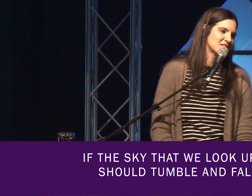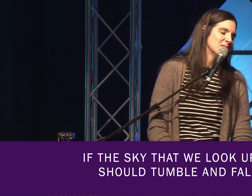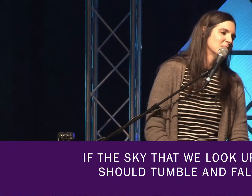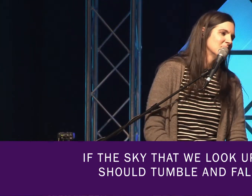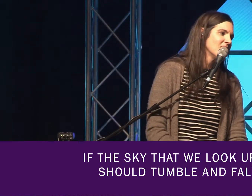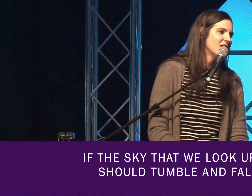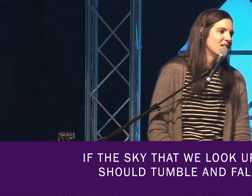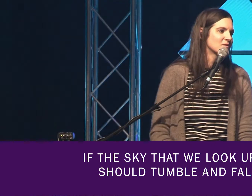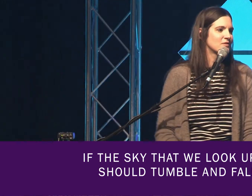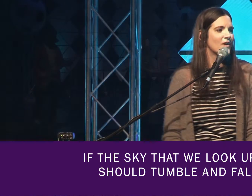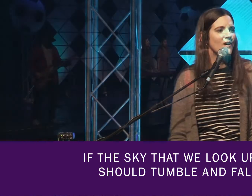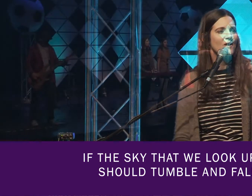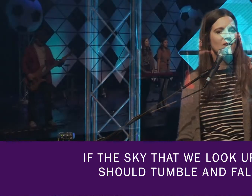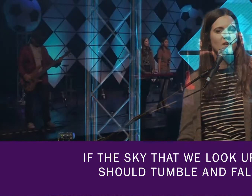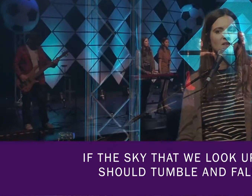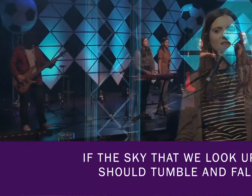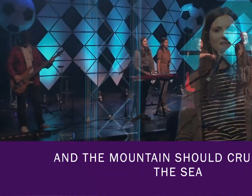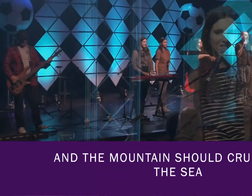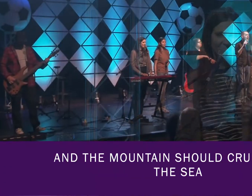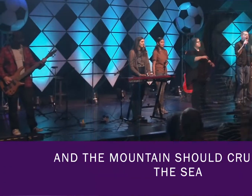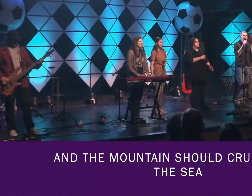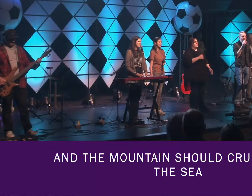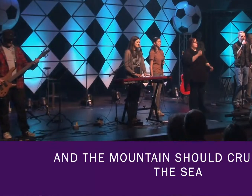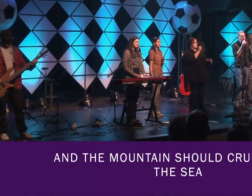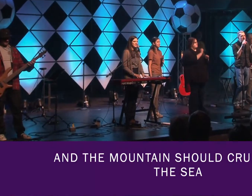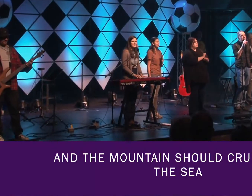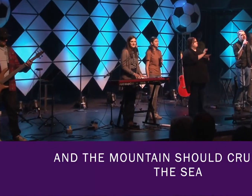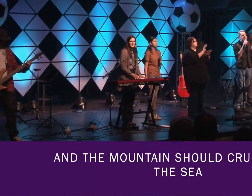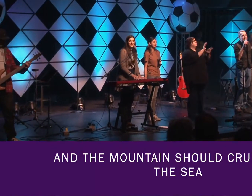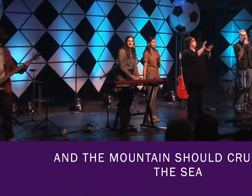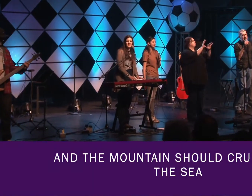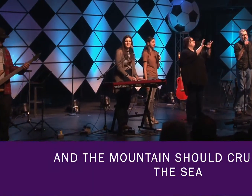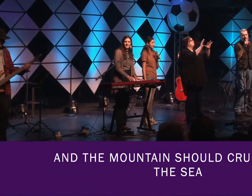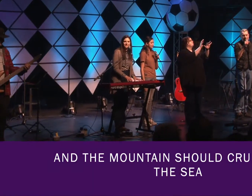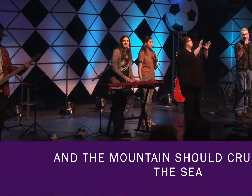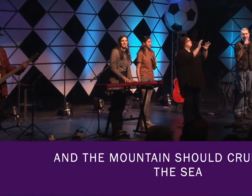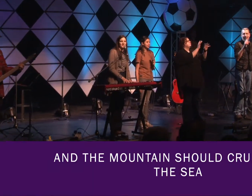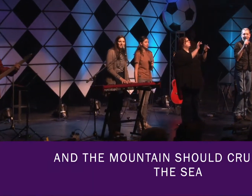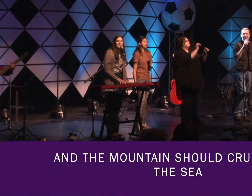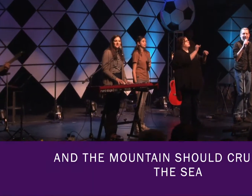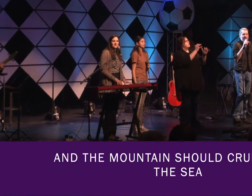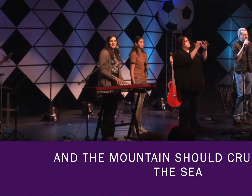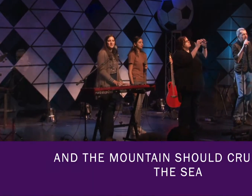should tumble and fall, and the mountains